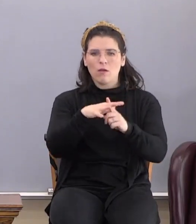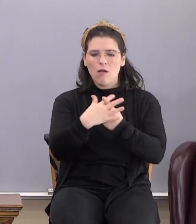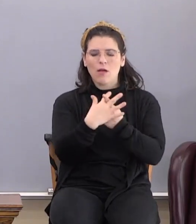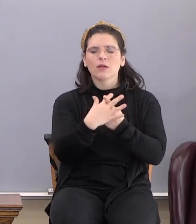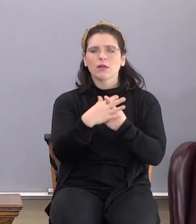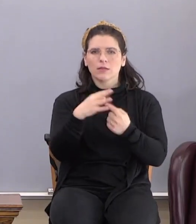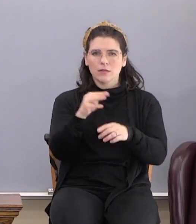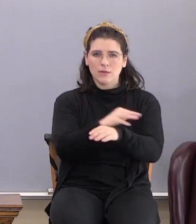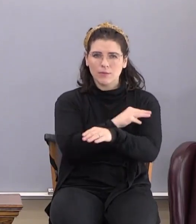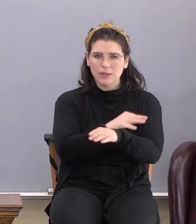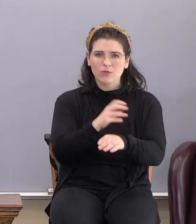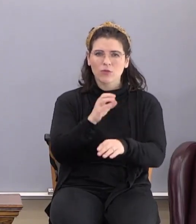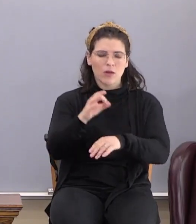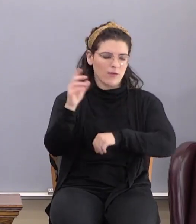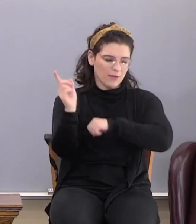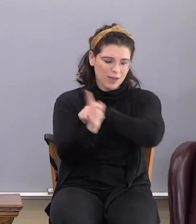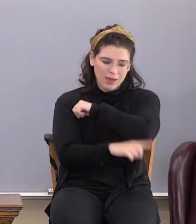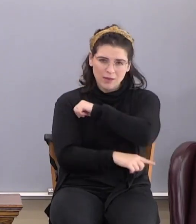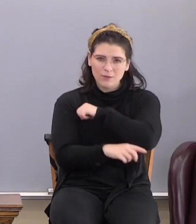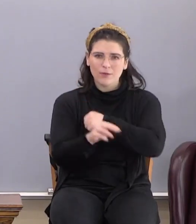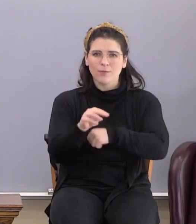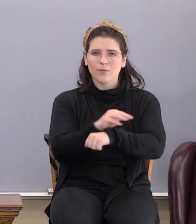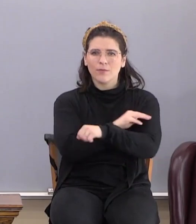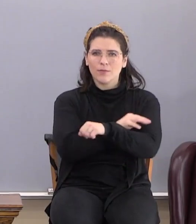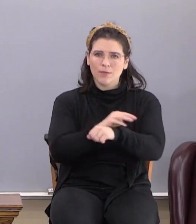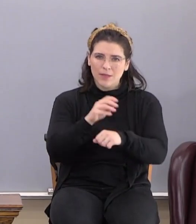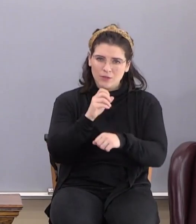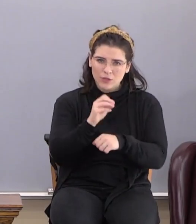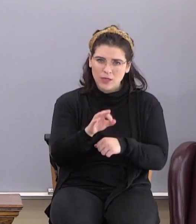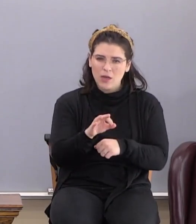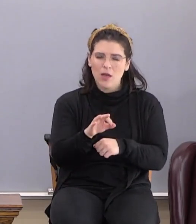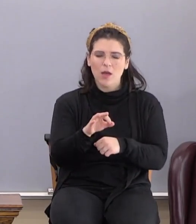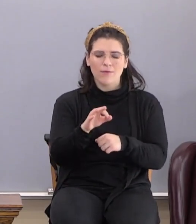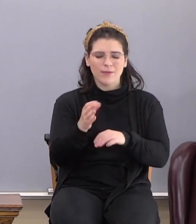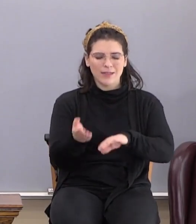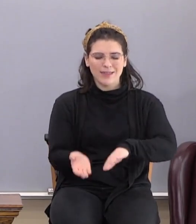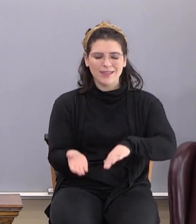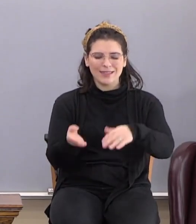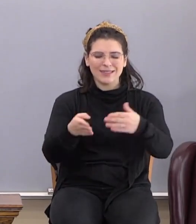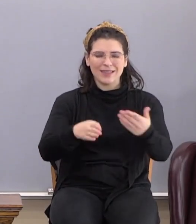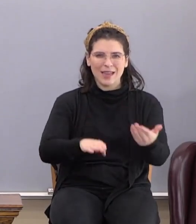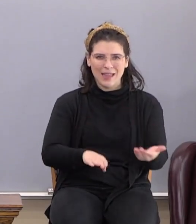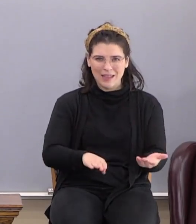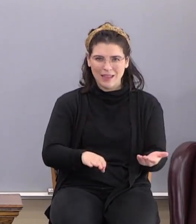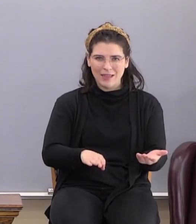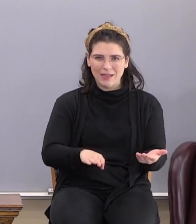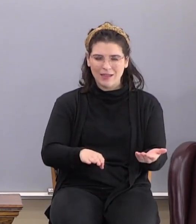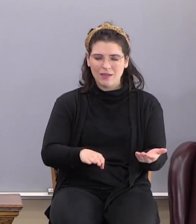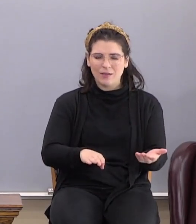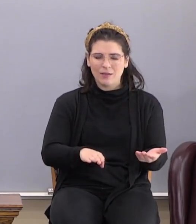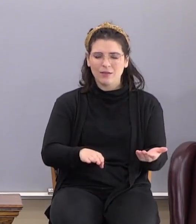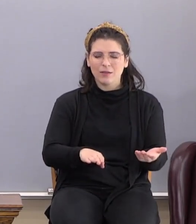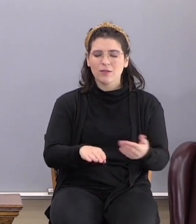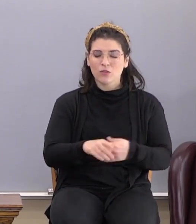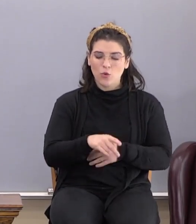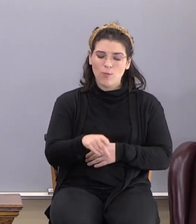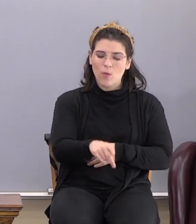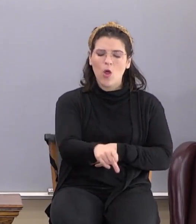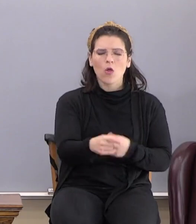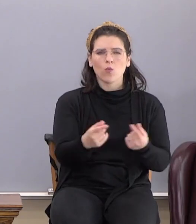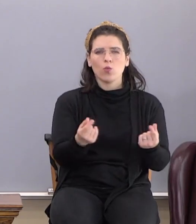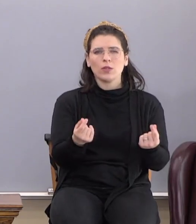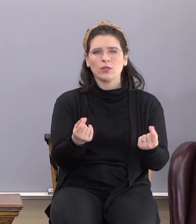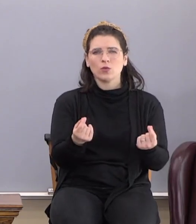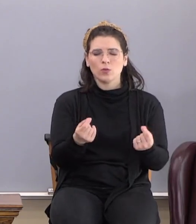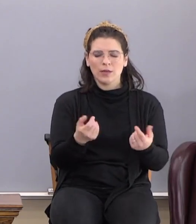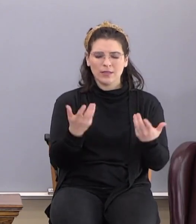ministry of condemnation, the ministry of death. So what Paul is doing as he